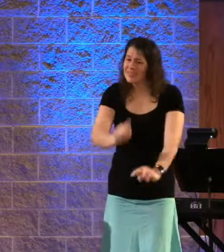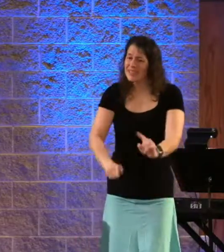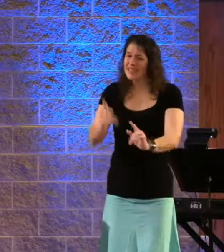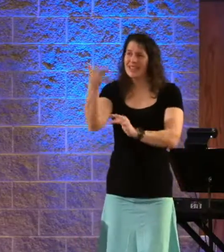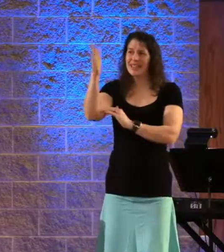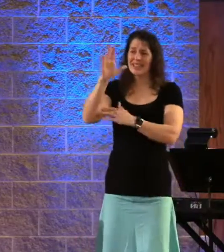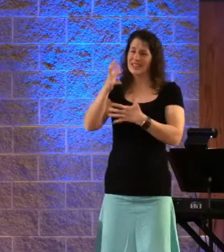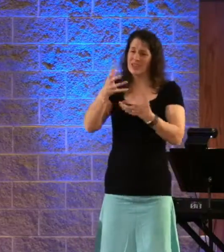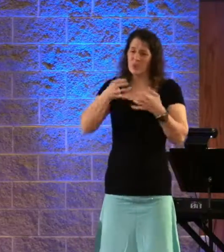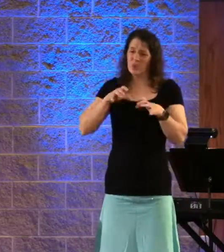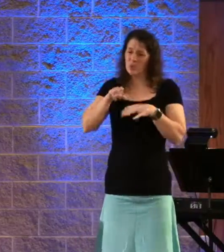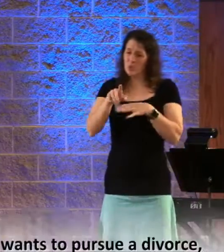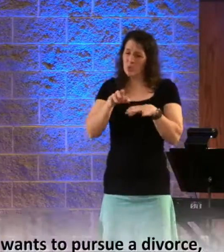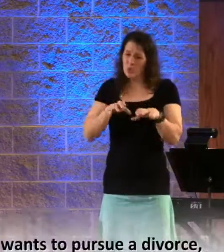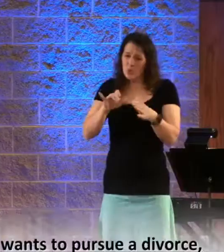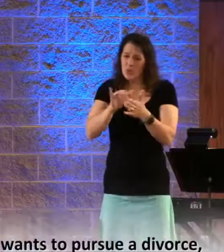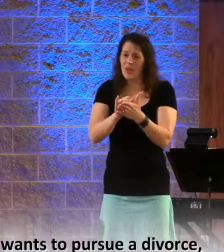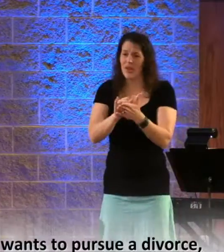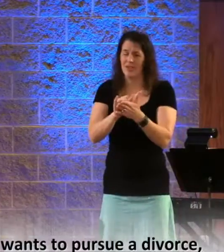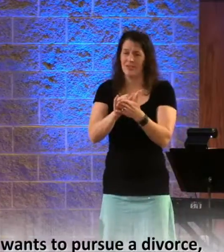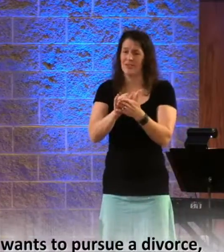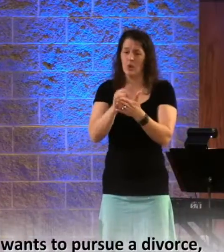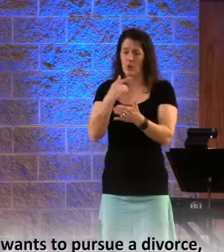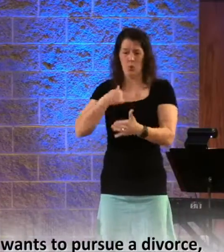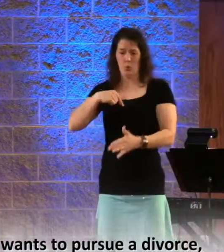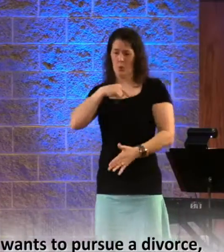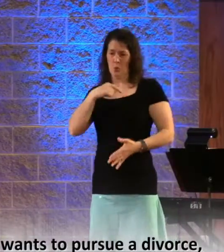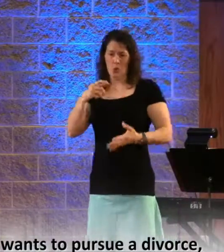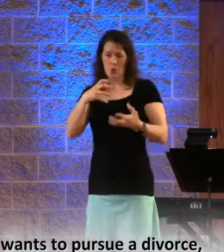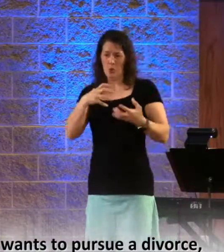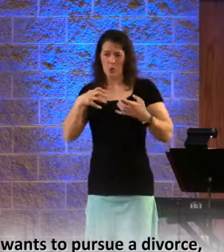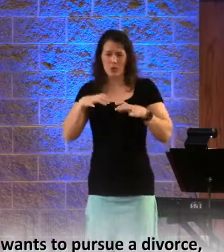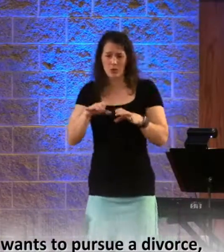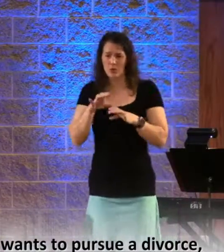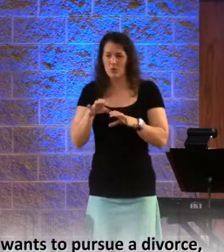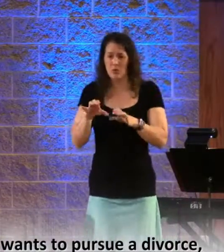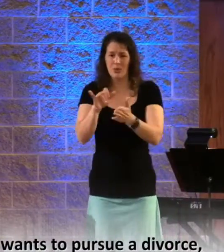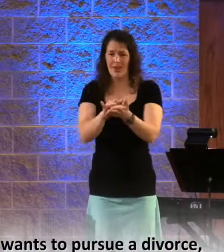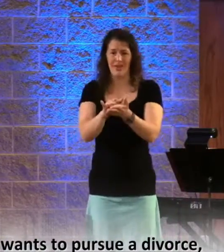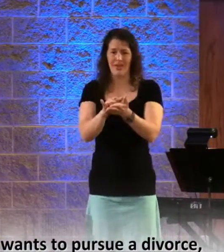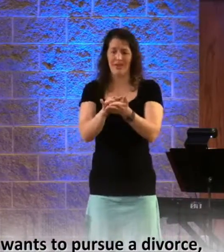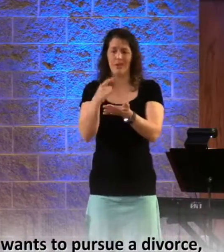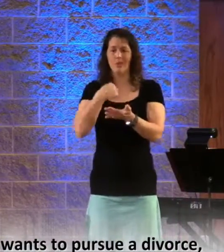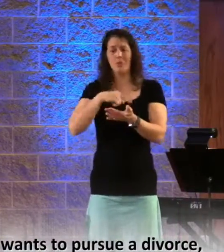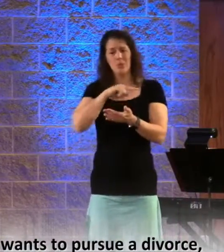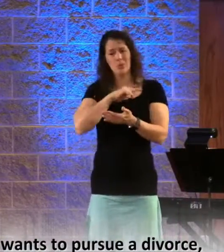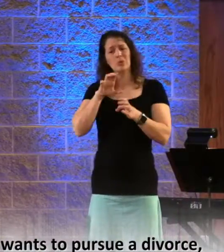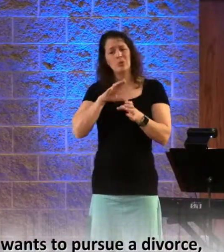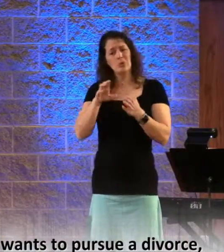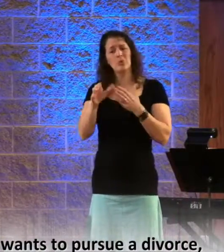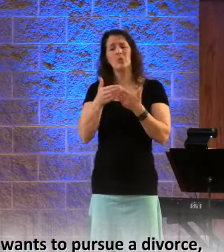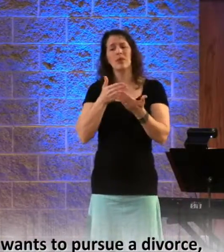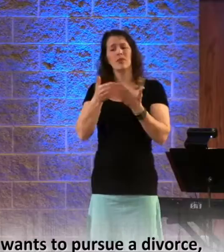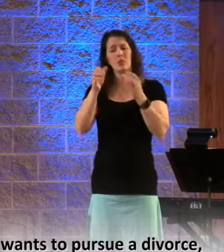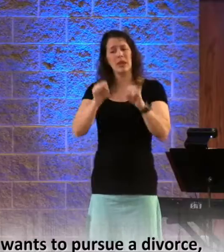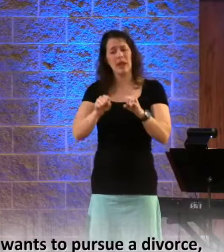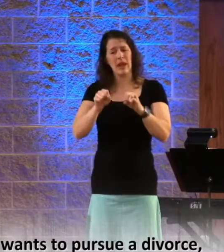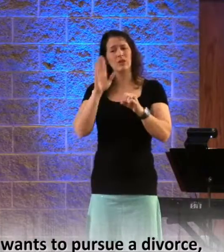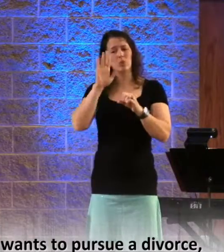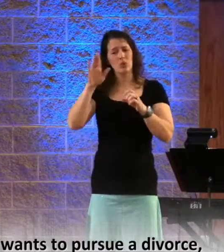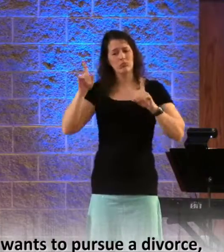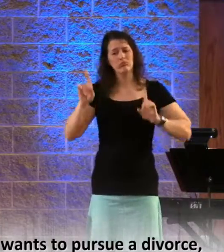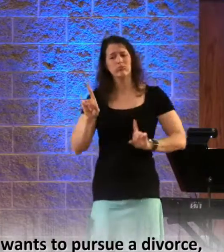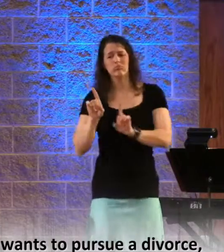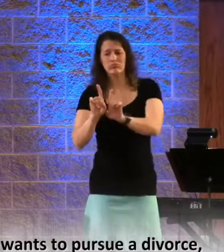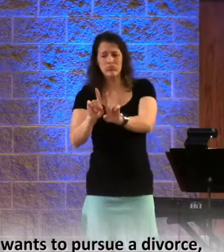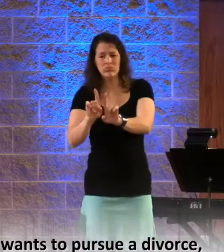God does not want you to do that. We don't want you to do that. We will do whatever we can. We will come